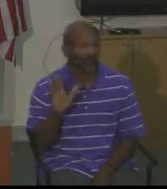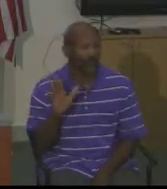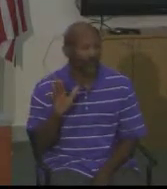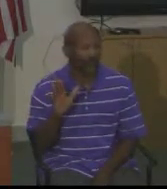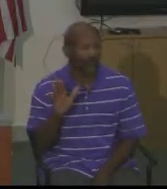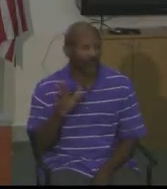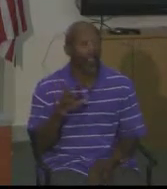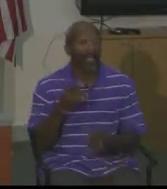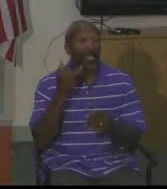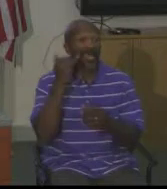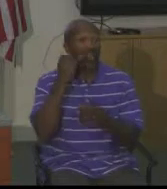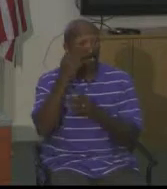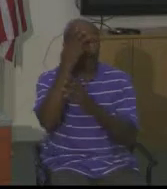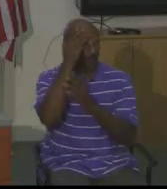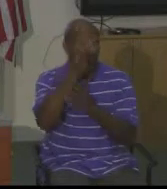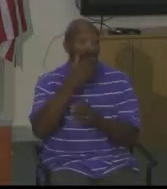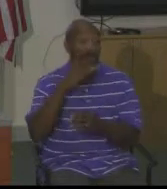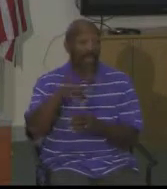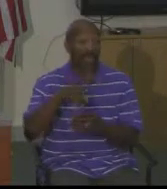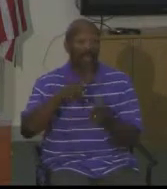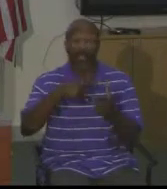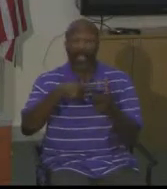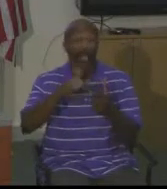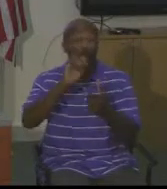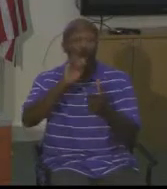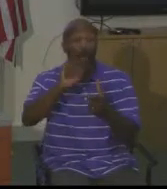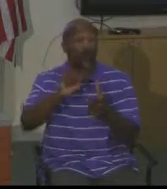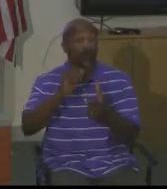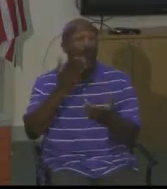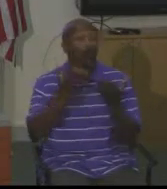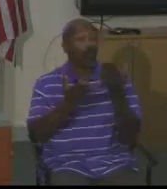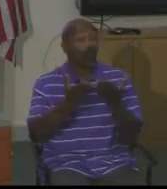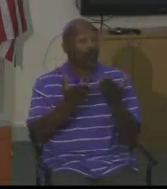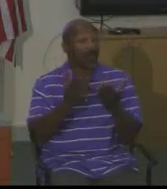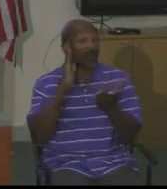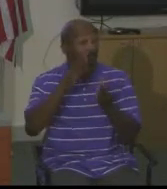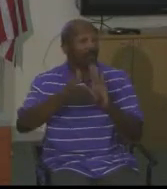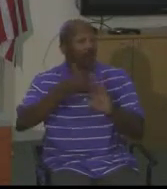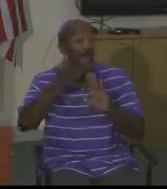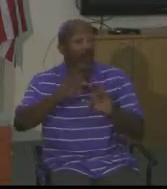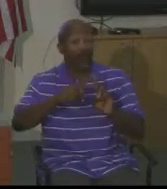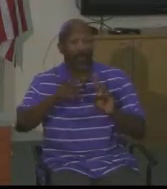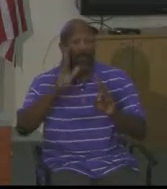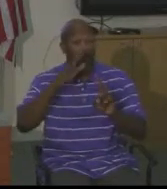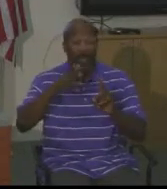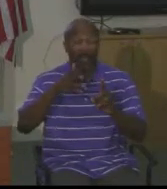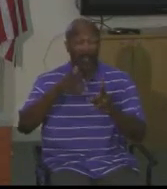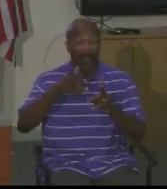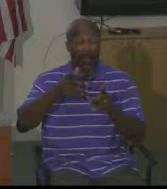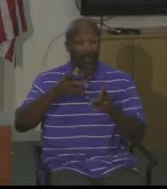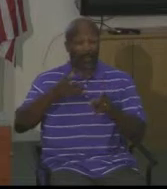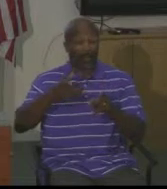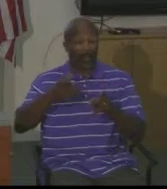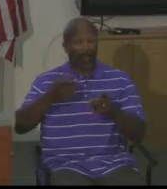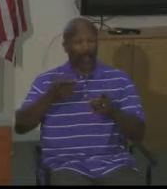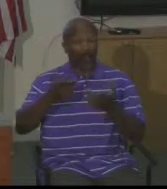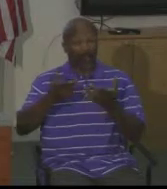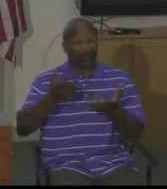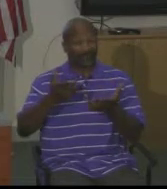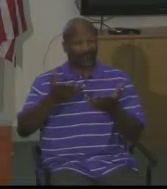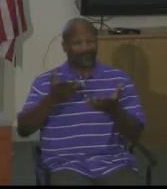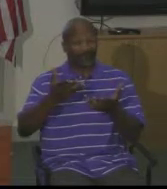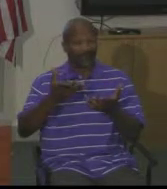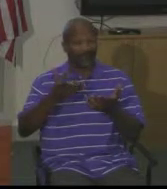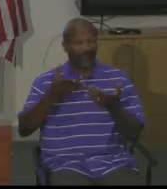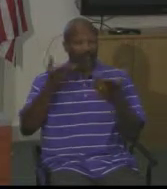Because if the memory's bad, the operating system may still run, but it might do something that you